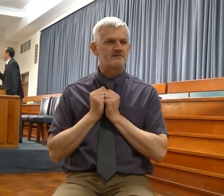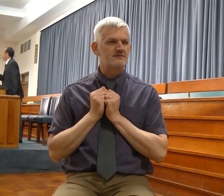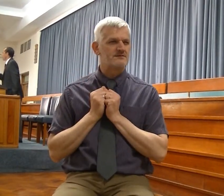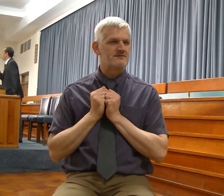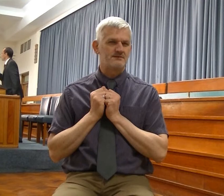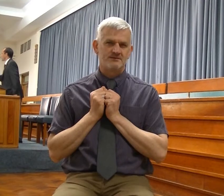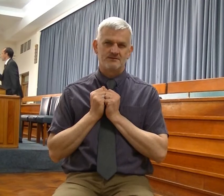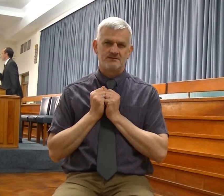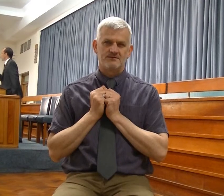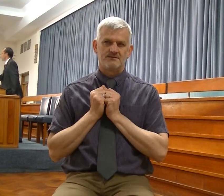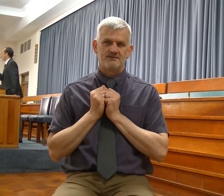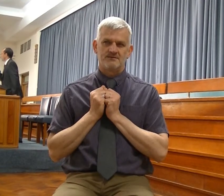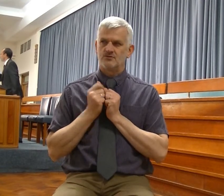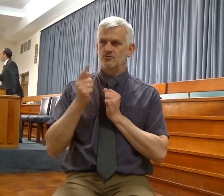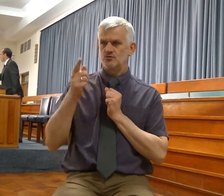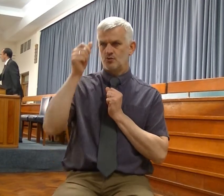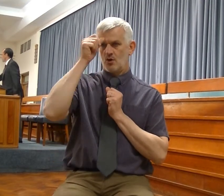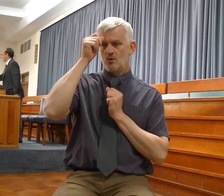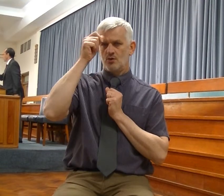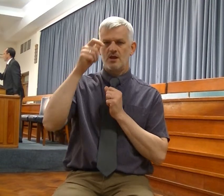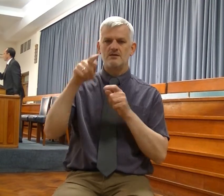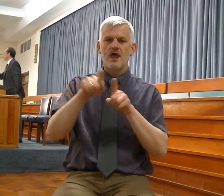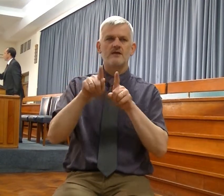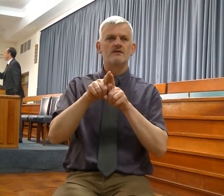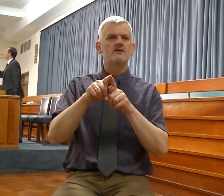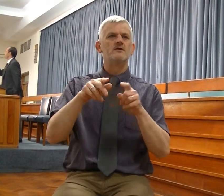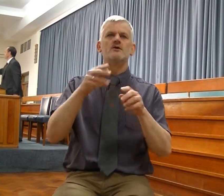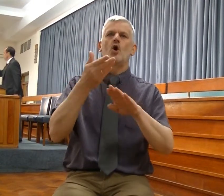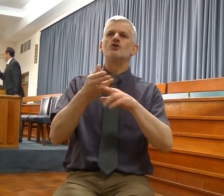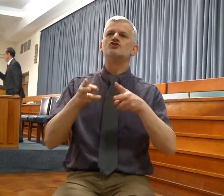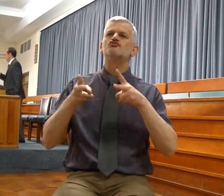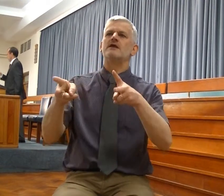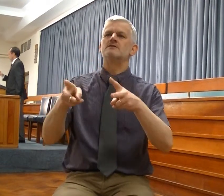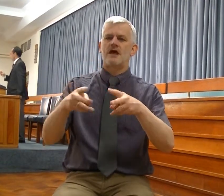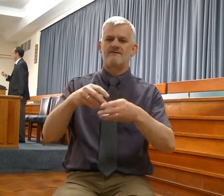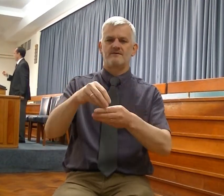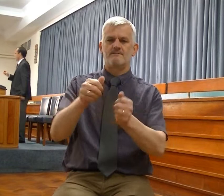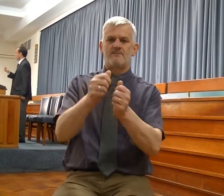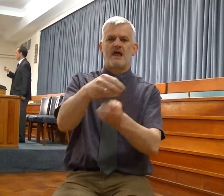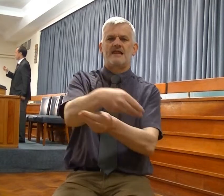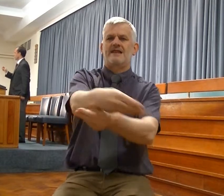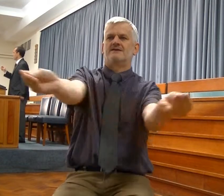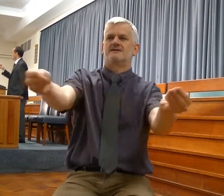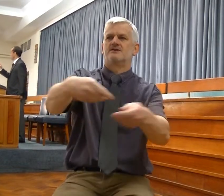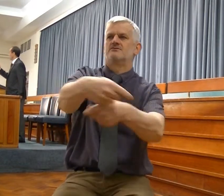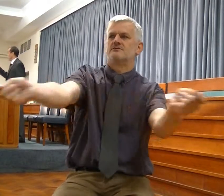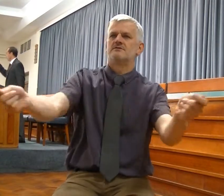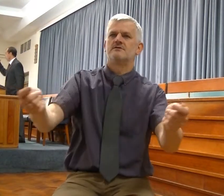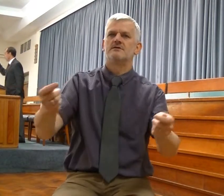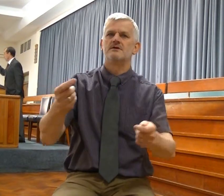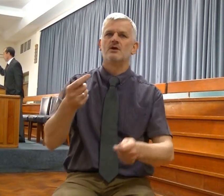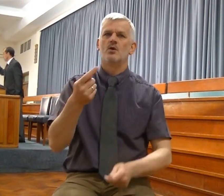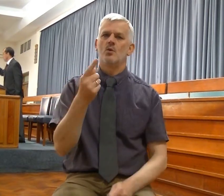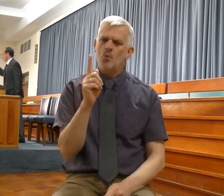call the smallest gospel tract in the world, written in three languages. It was written